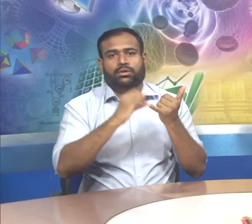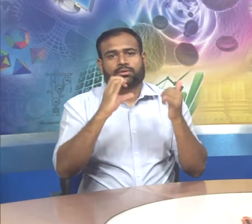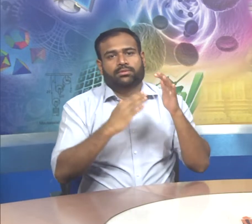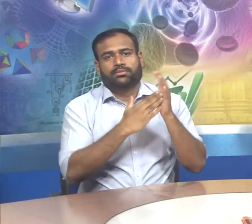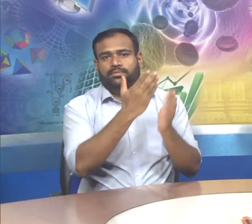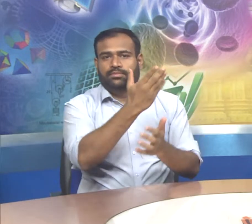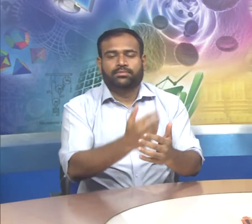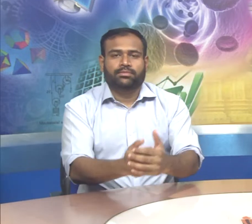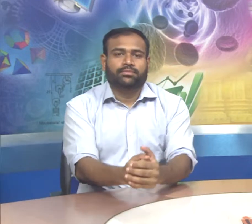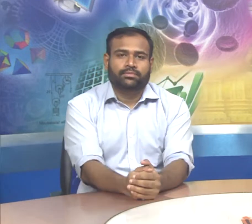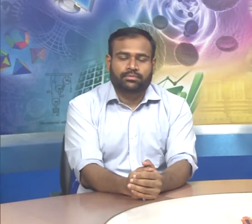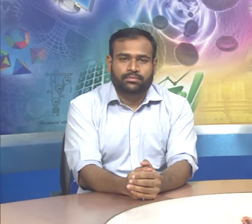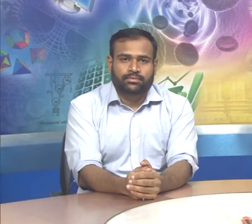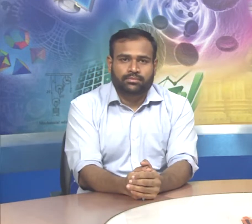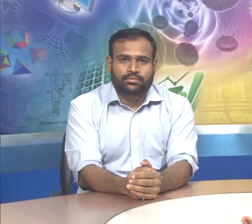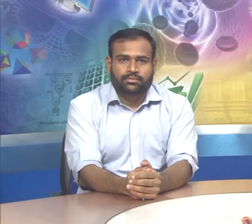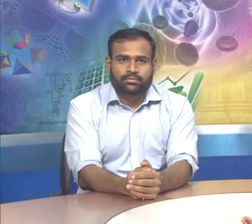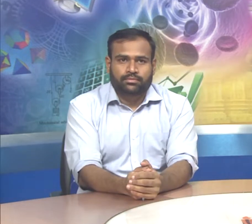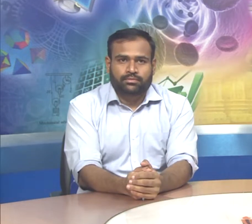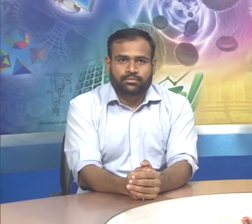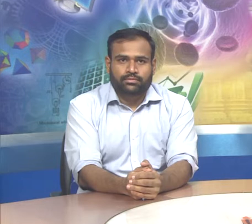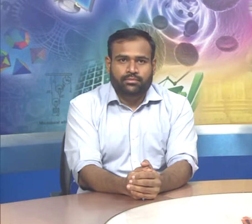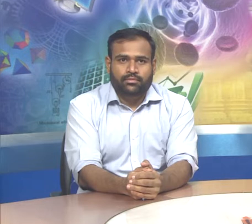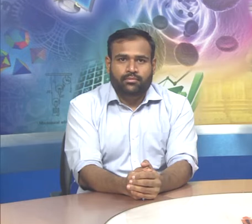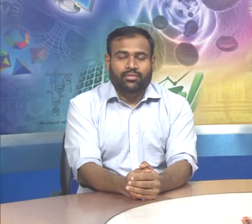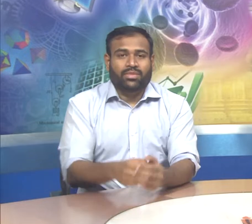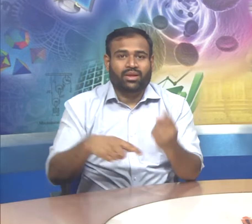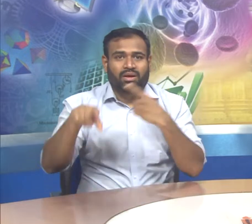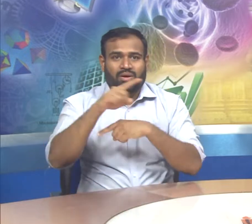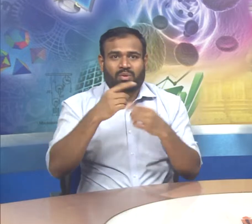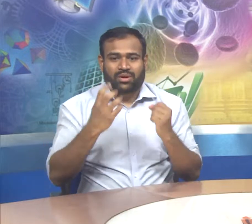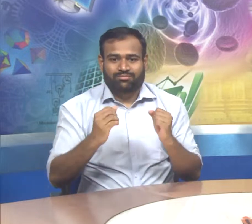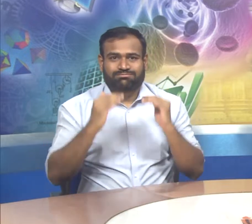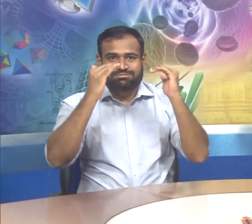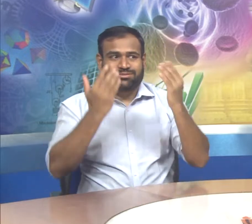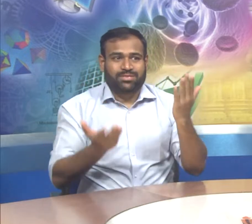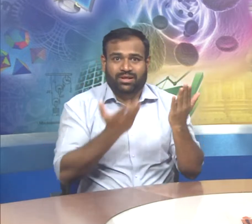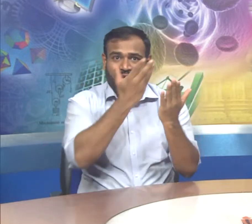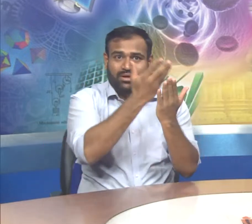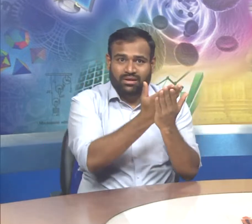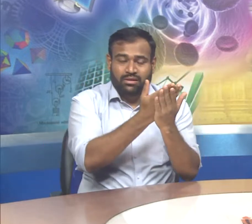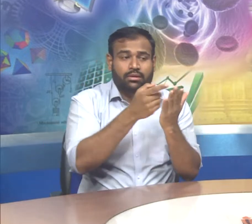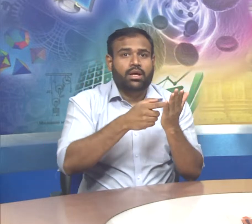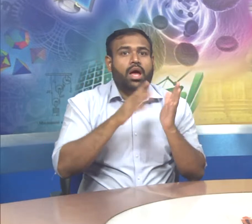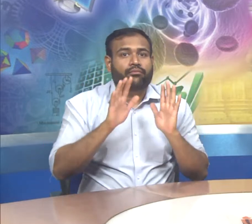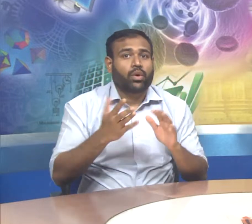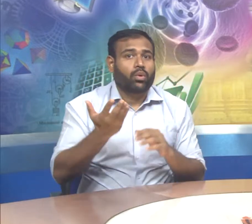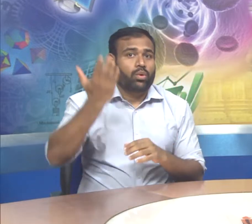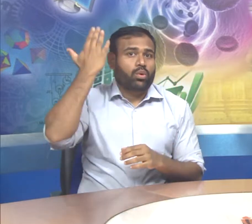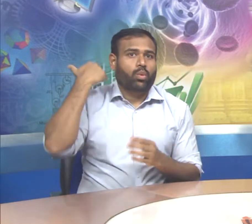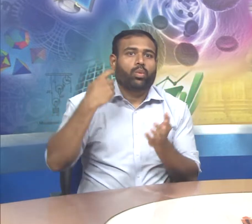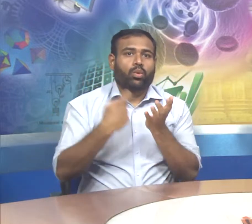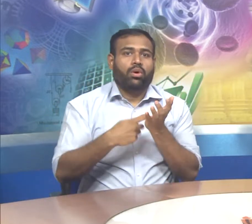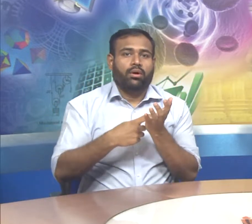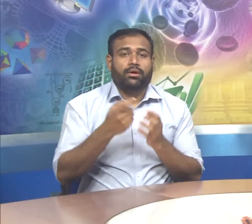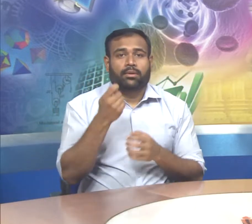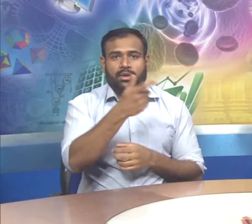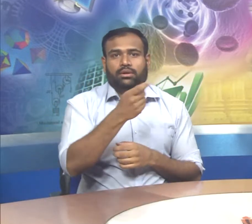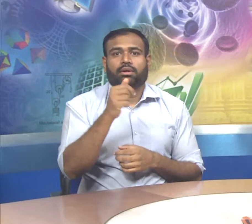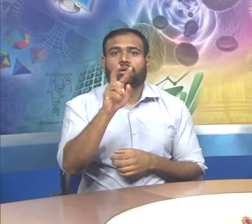Earlier, The financial limit of such